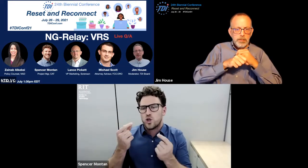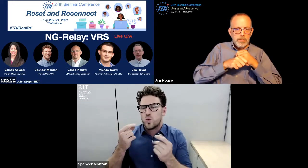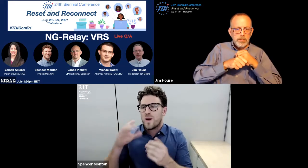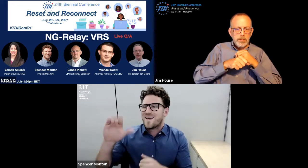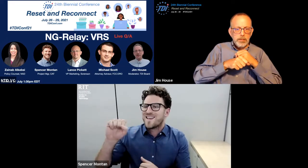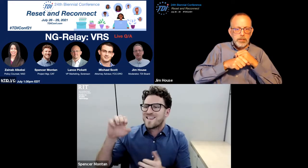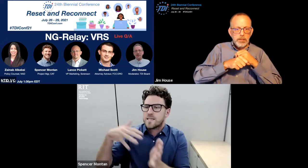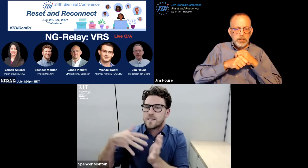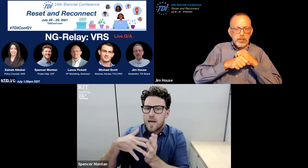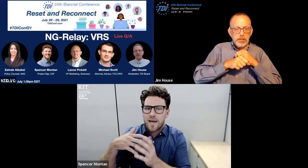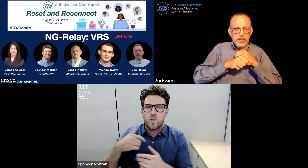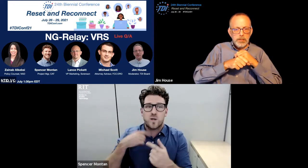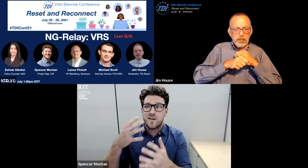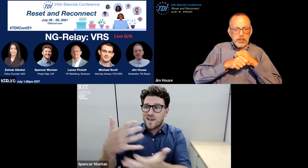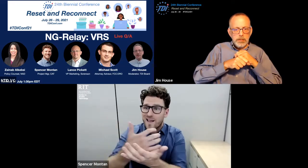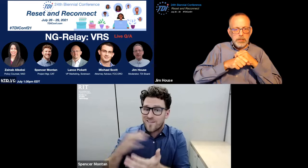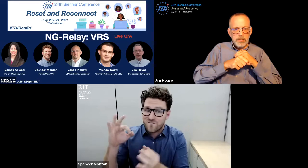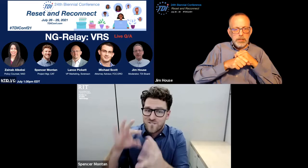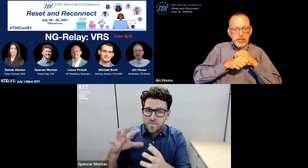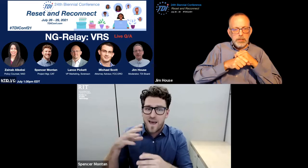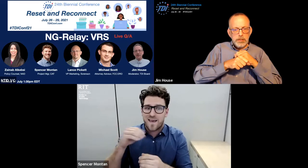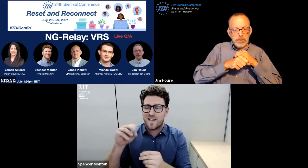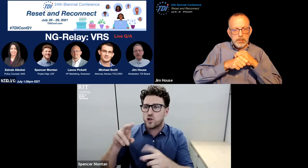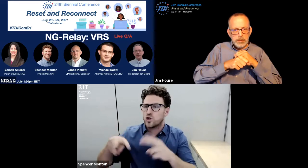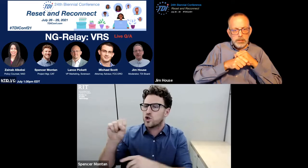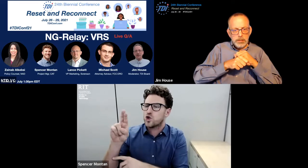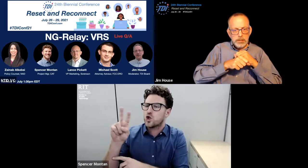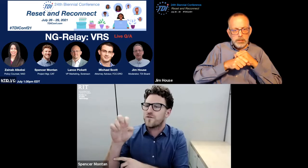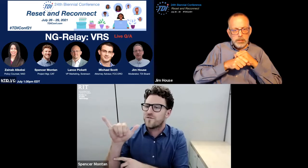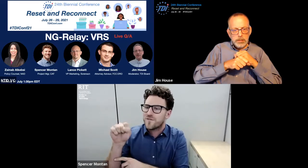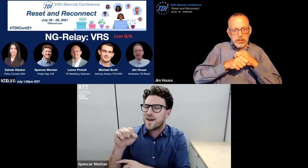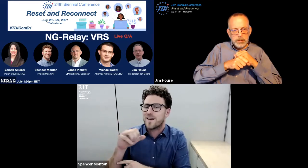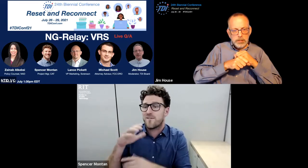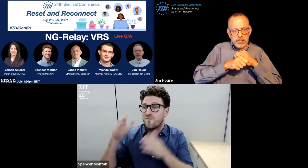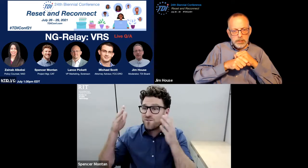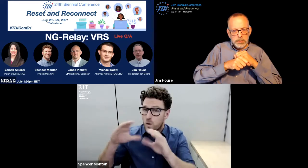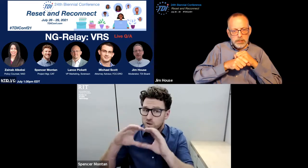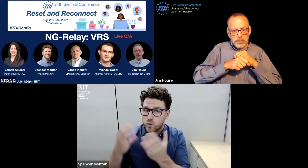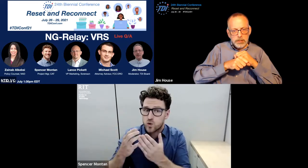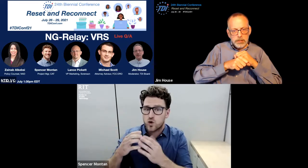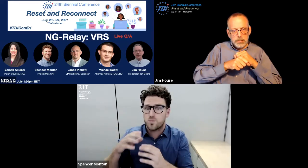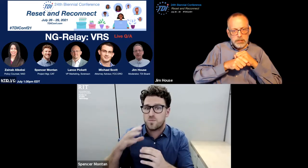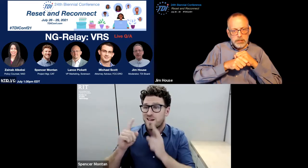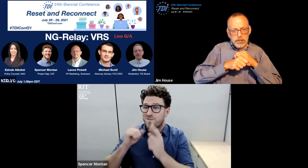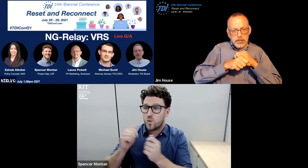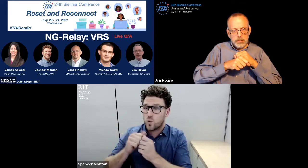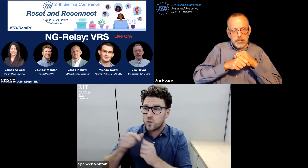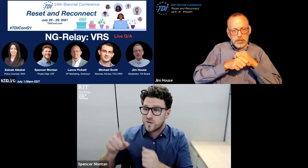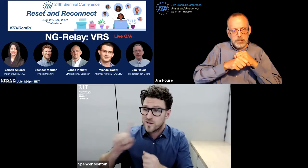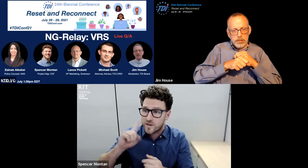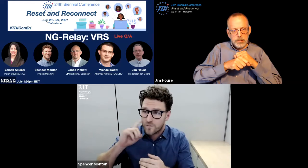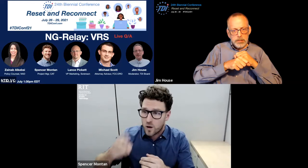as an educational university, we do case studies. We collect feedback and surveys, focus